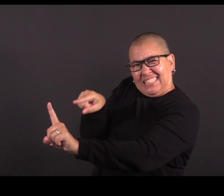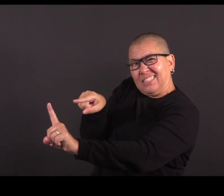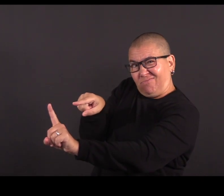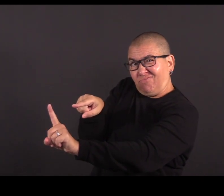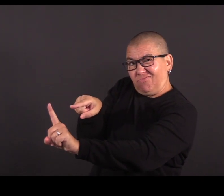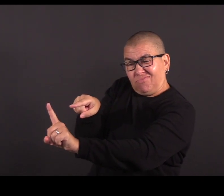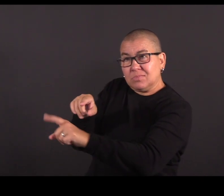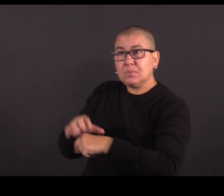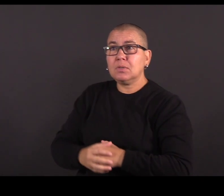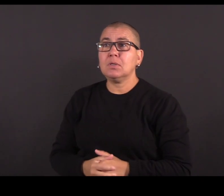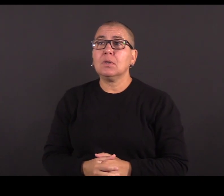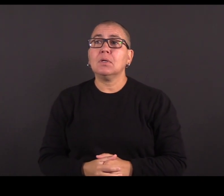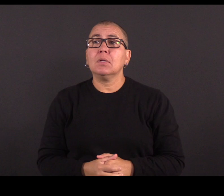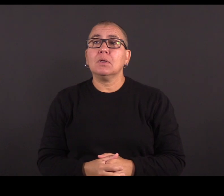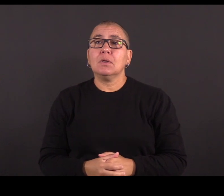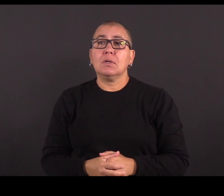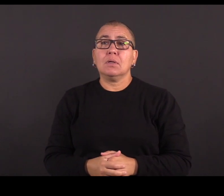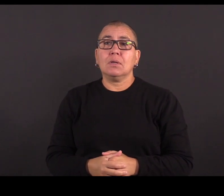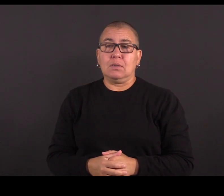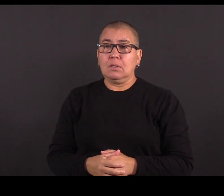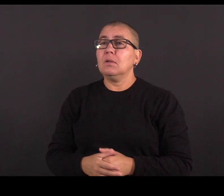public and private partnership.